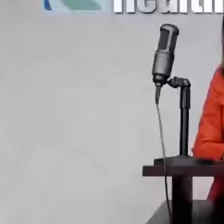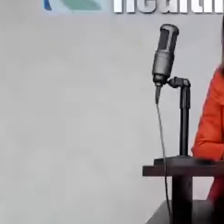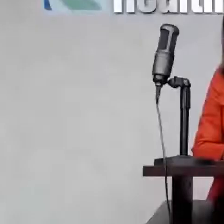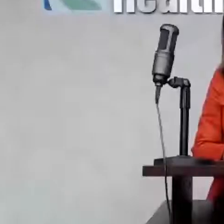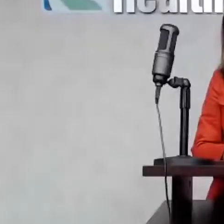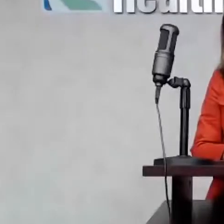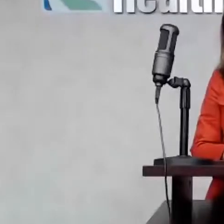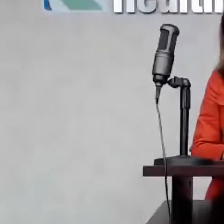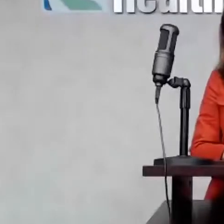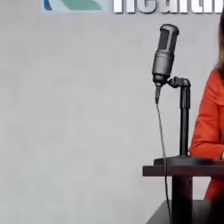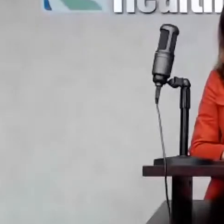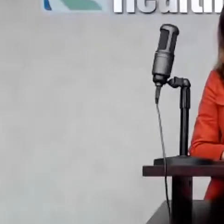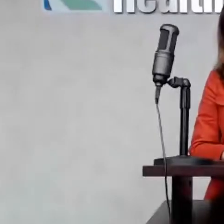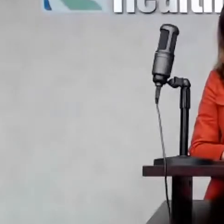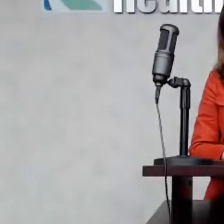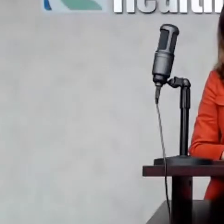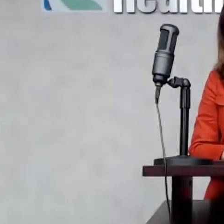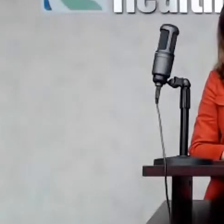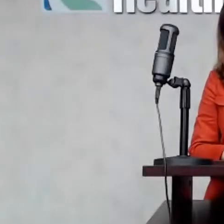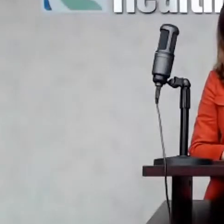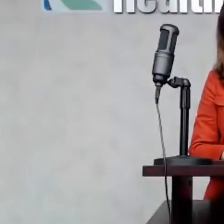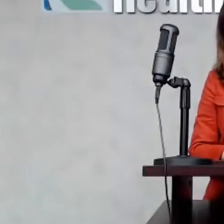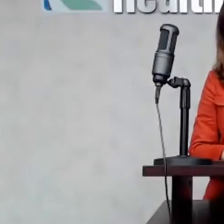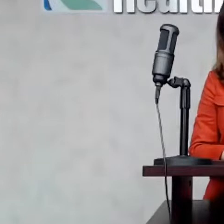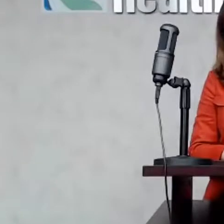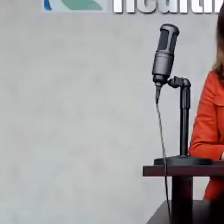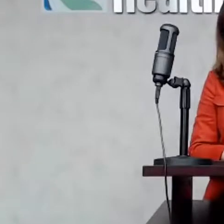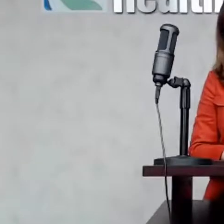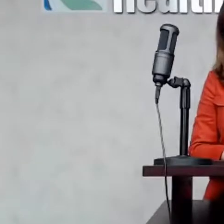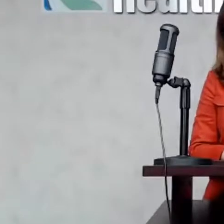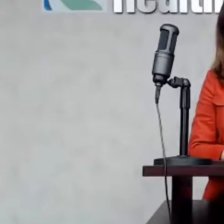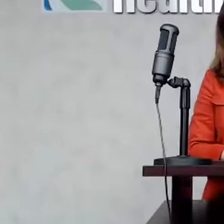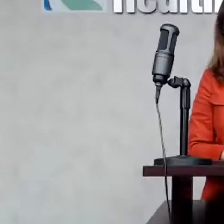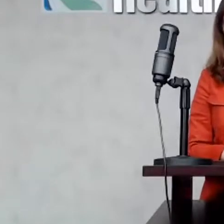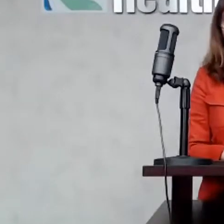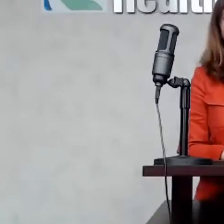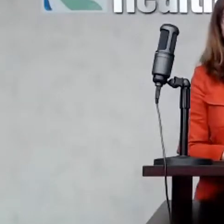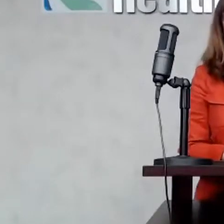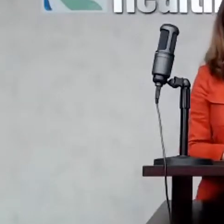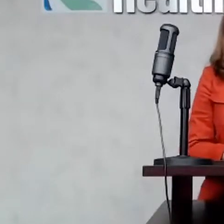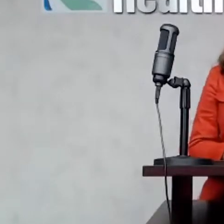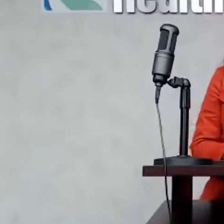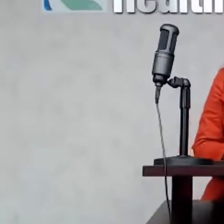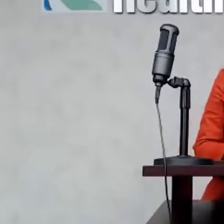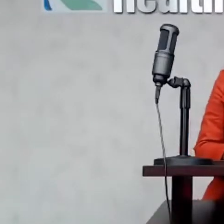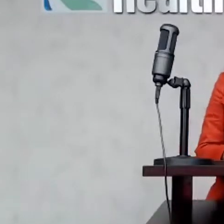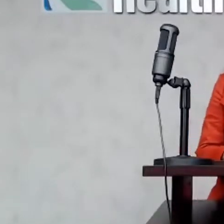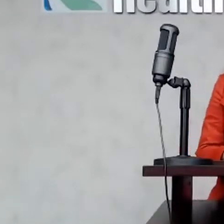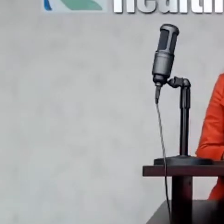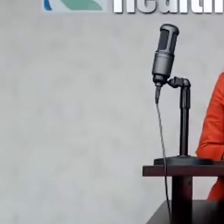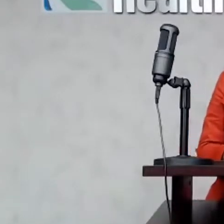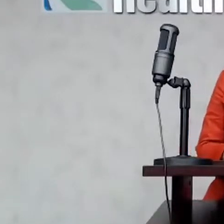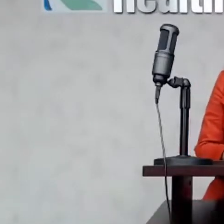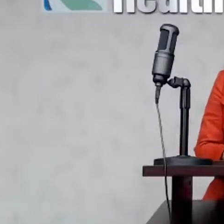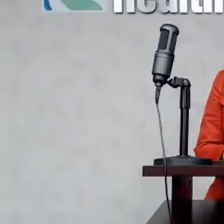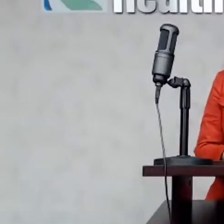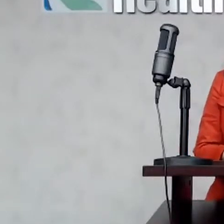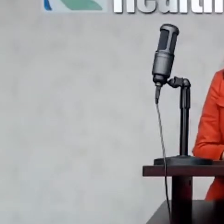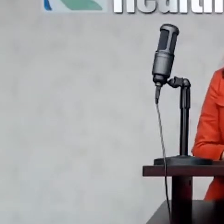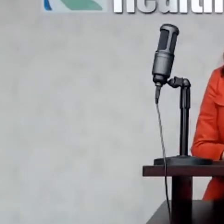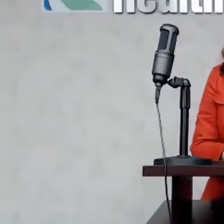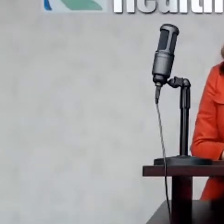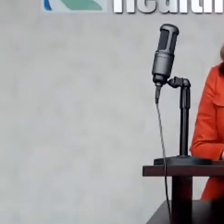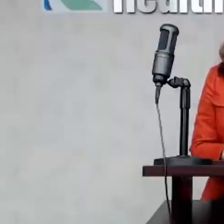are available for anyone who would like to get tested while KCHD is not offering it during flu shot clinics? On our website, there's an